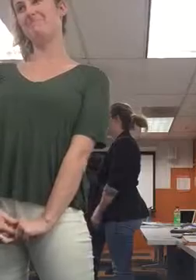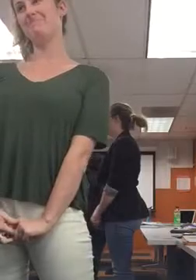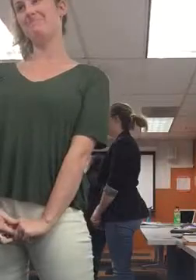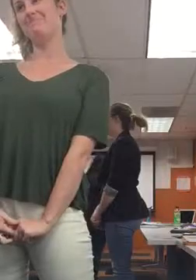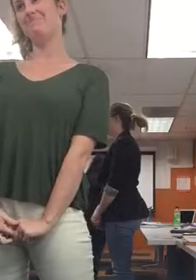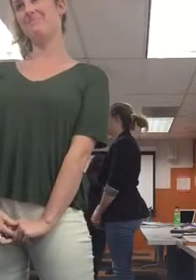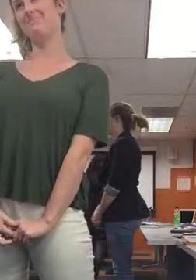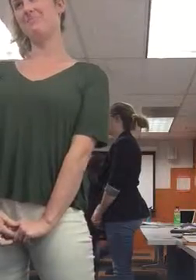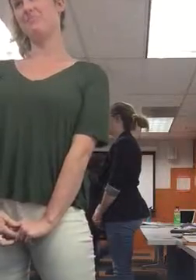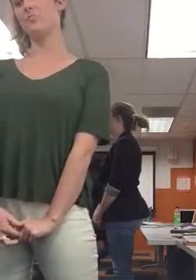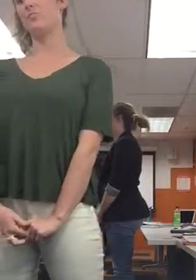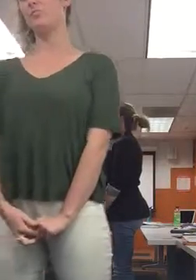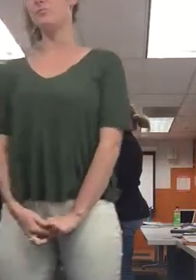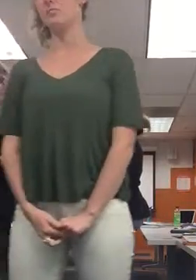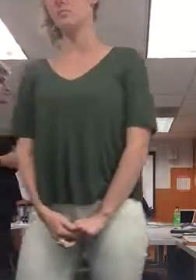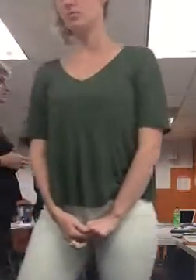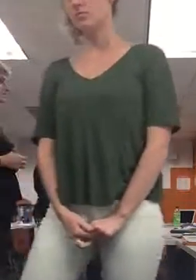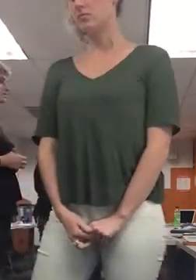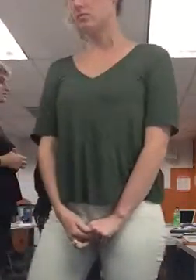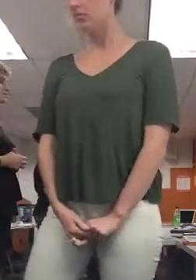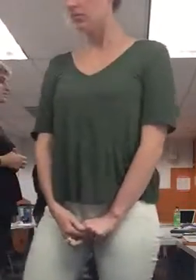families also spent money on automobiles.